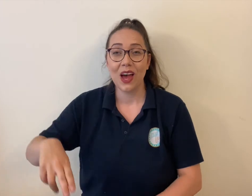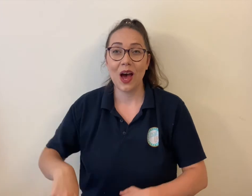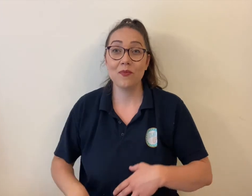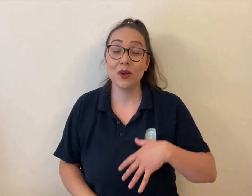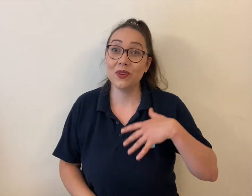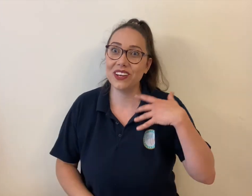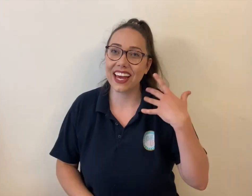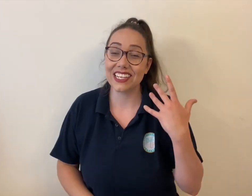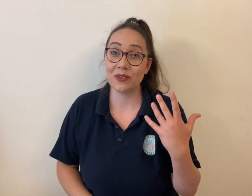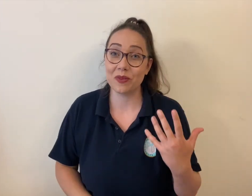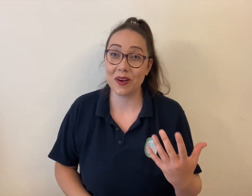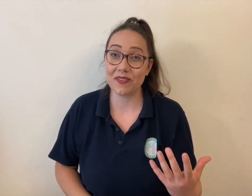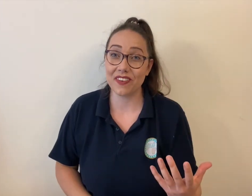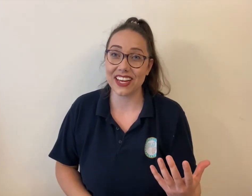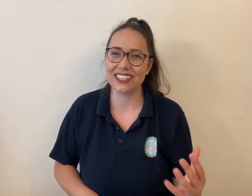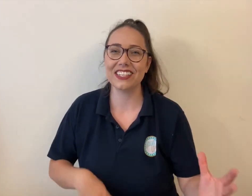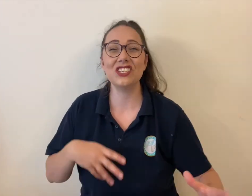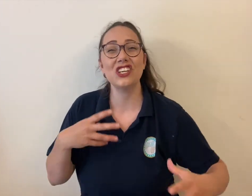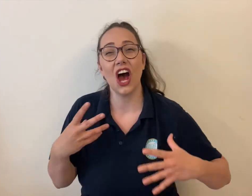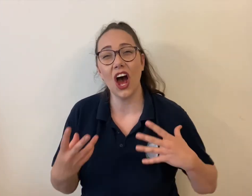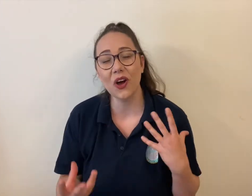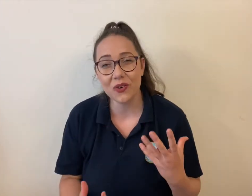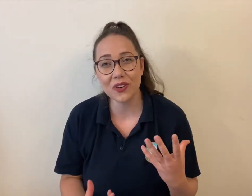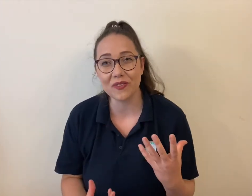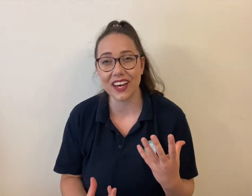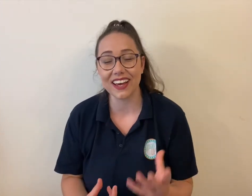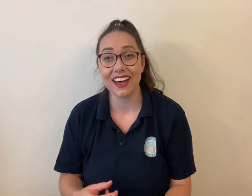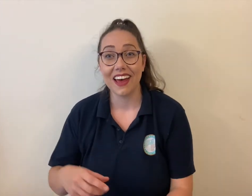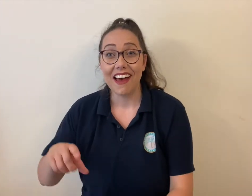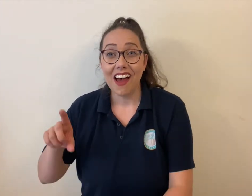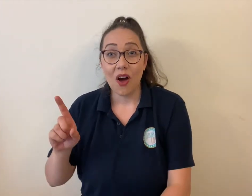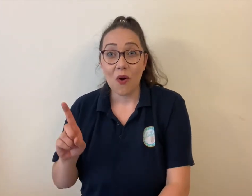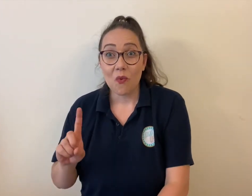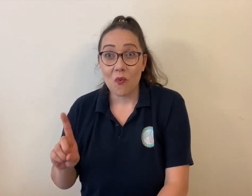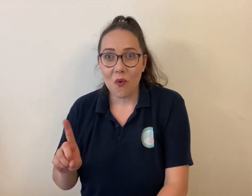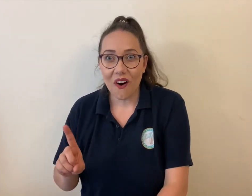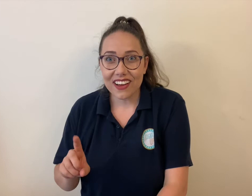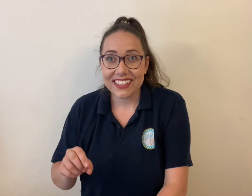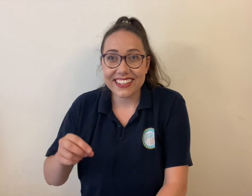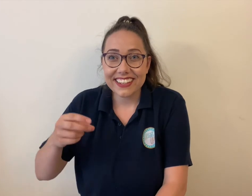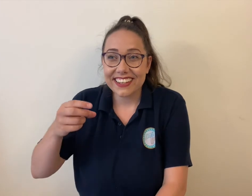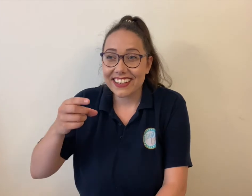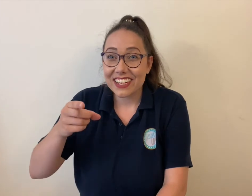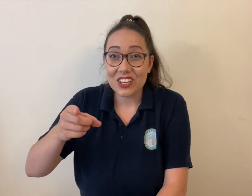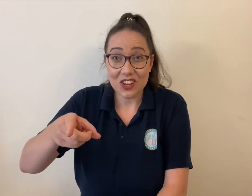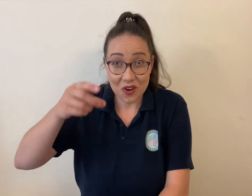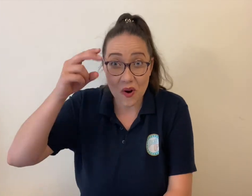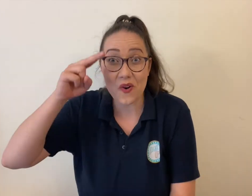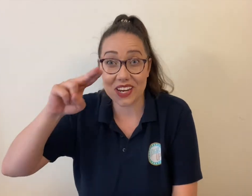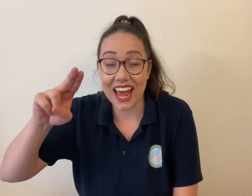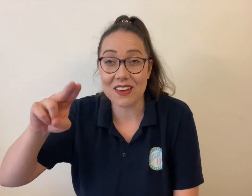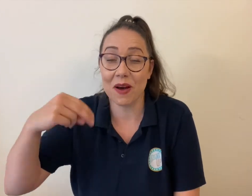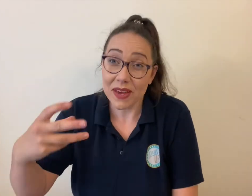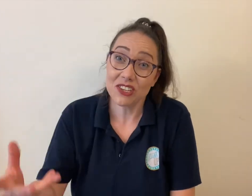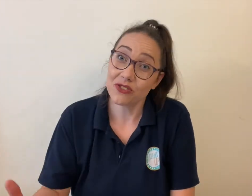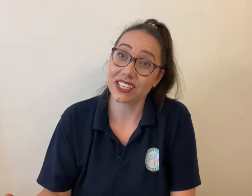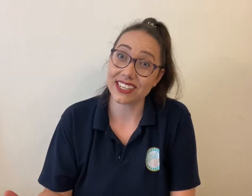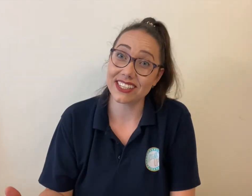I'm communicating with my face, the tone of it. What's your name? I'm interested to